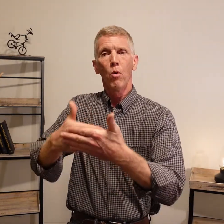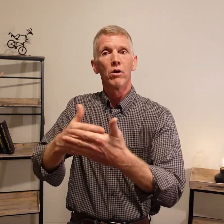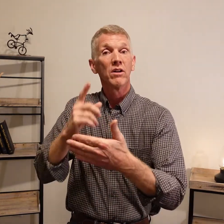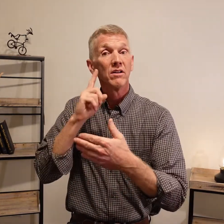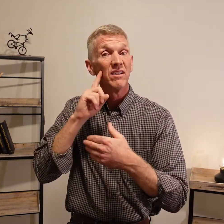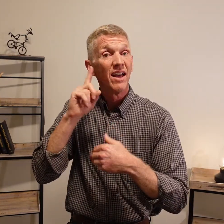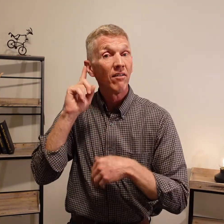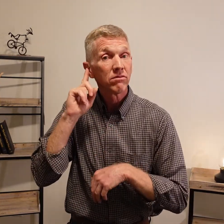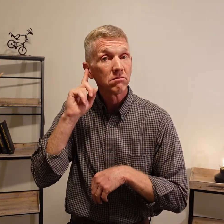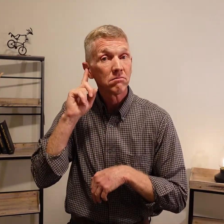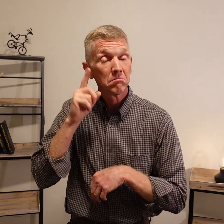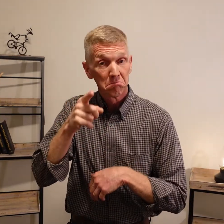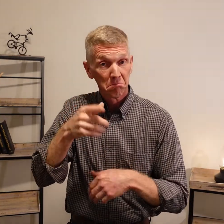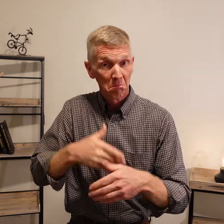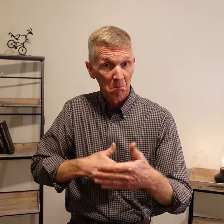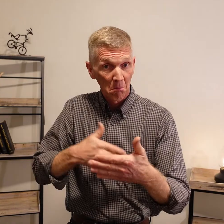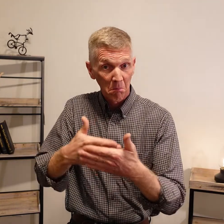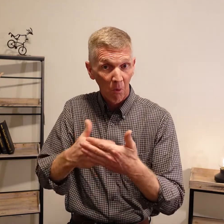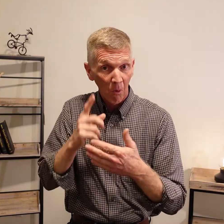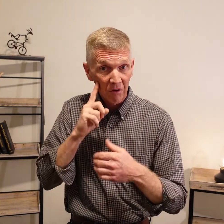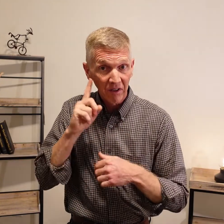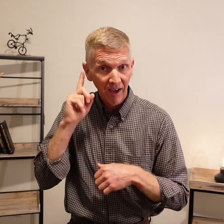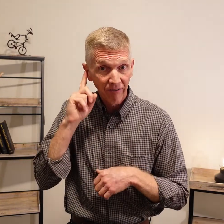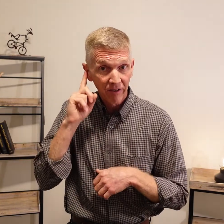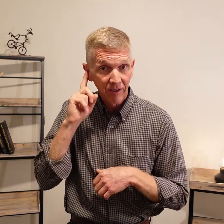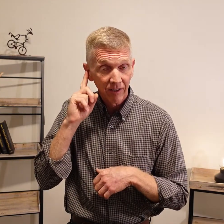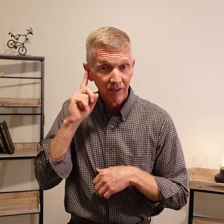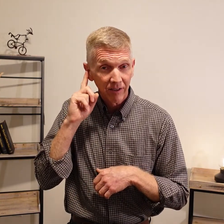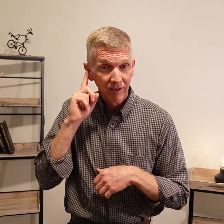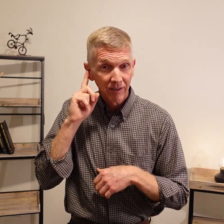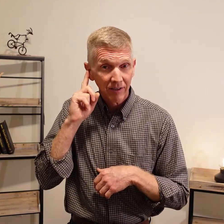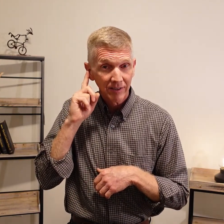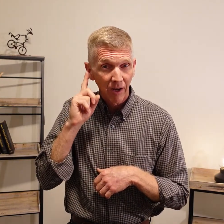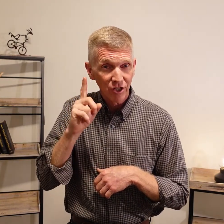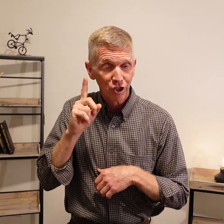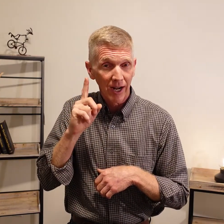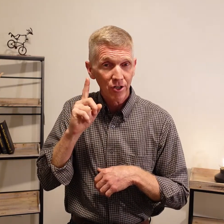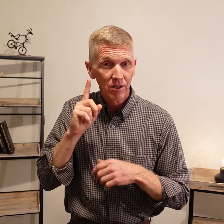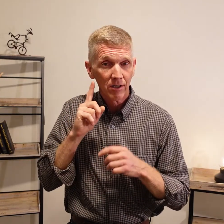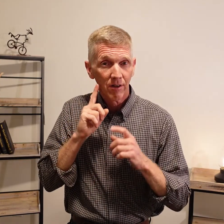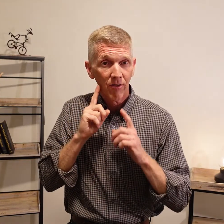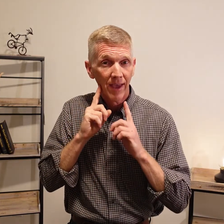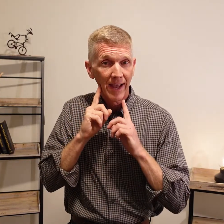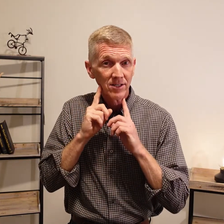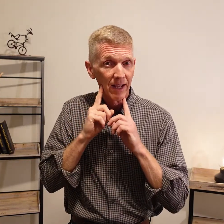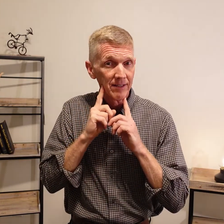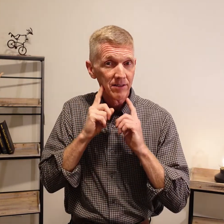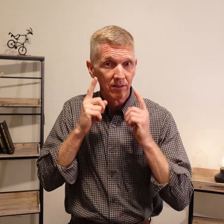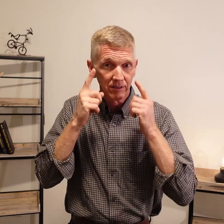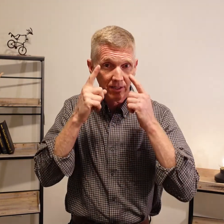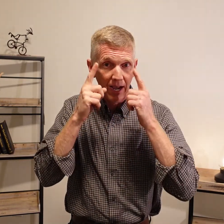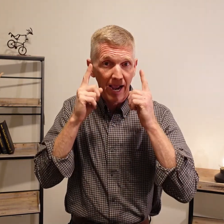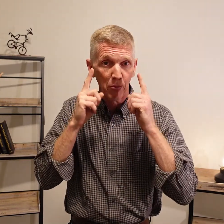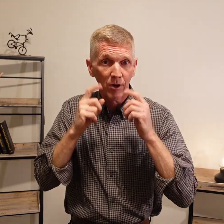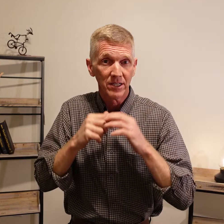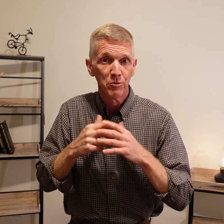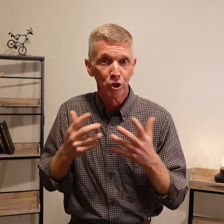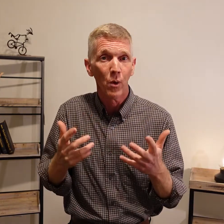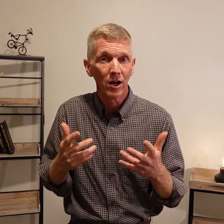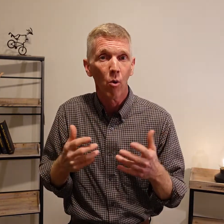born deaf? Born deaf. See, I just changed. The head slightly tilted, eyebrows up, showing a